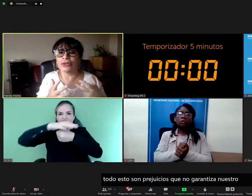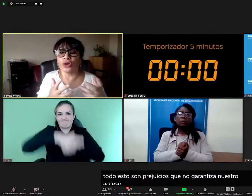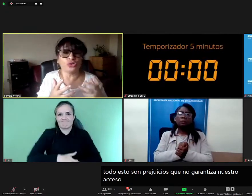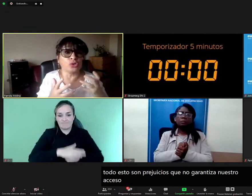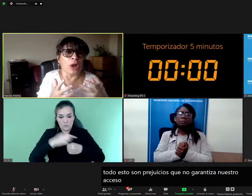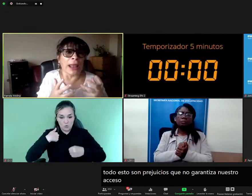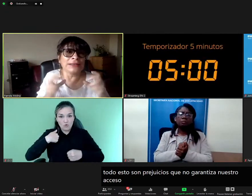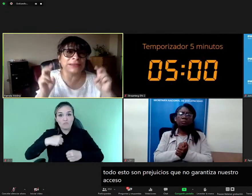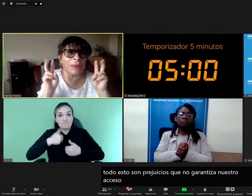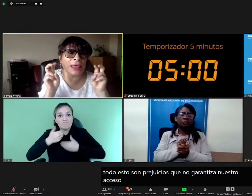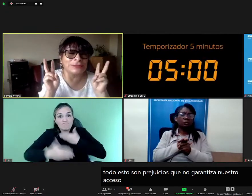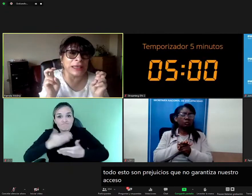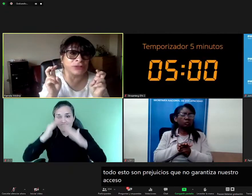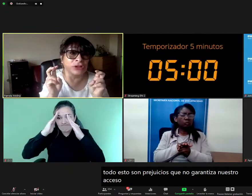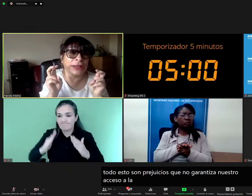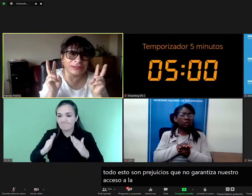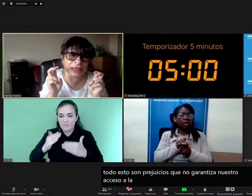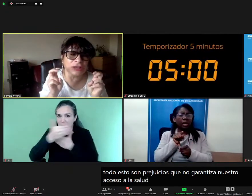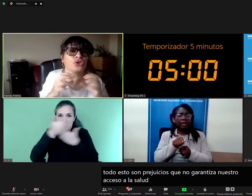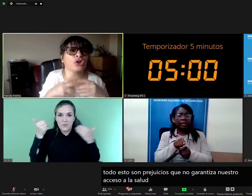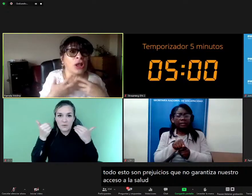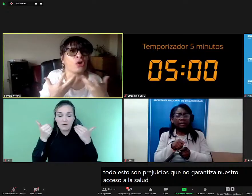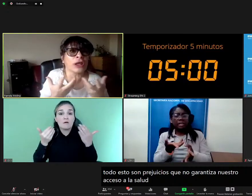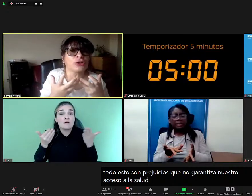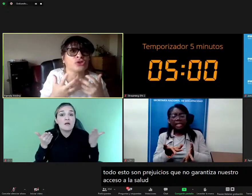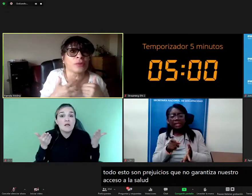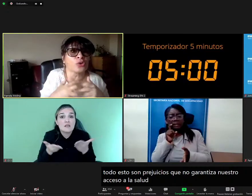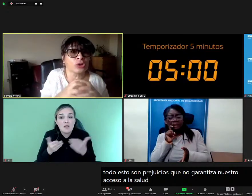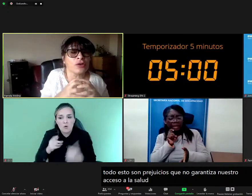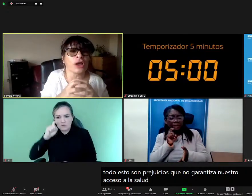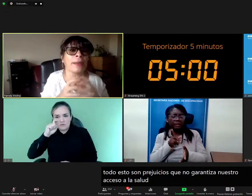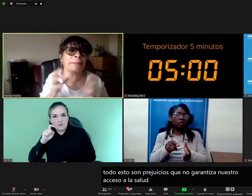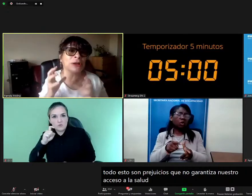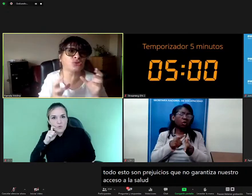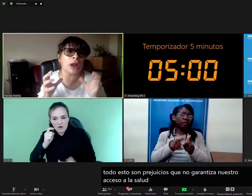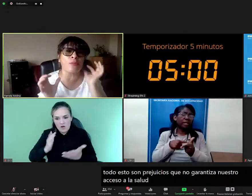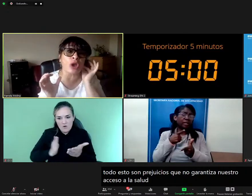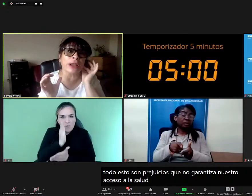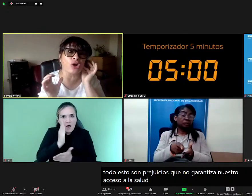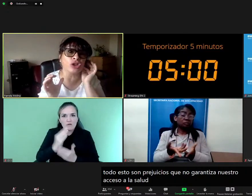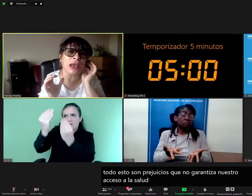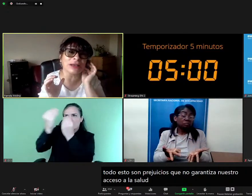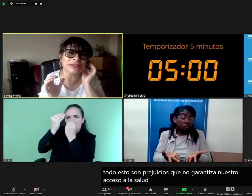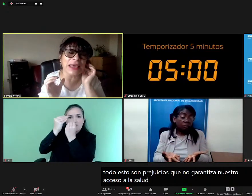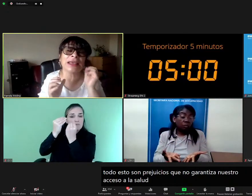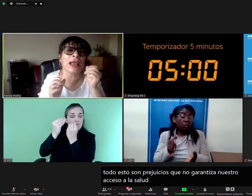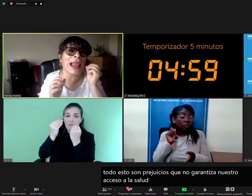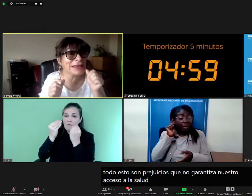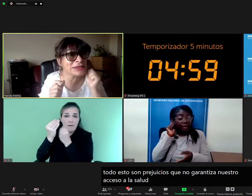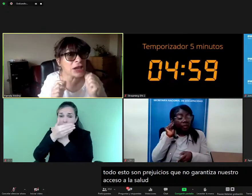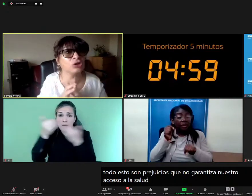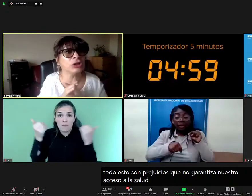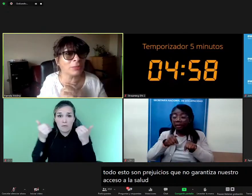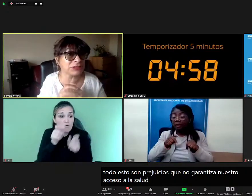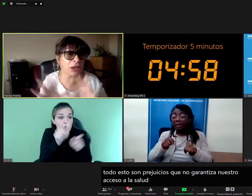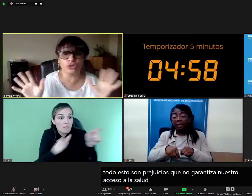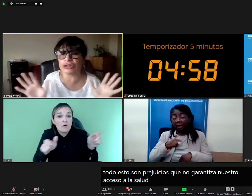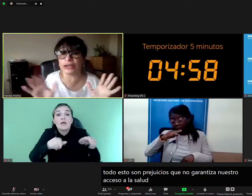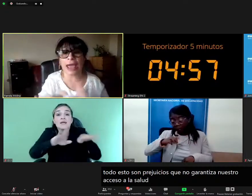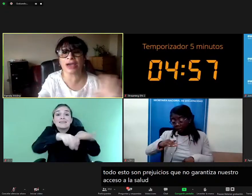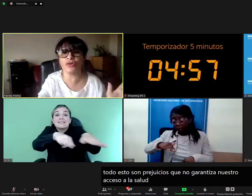reproductive rights so talking about sex and reproductive rights in women with